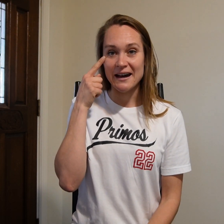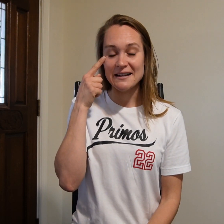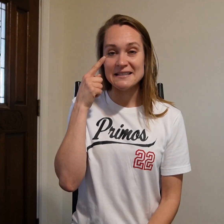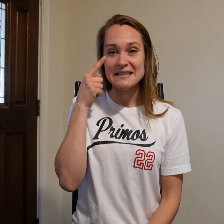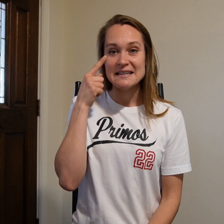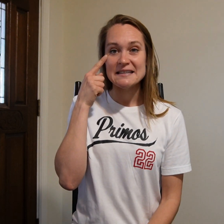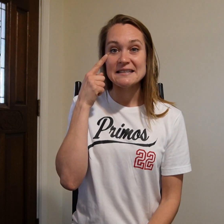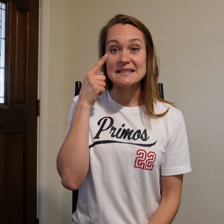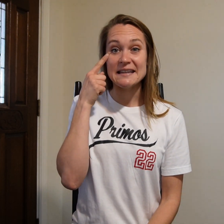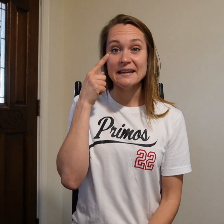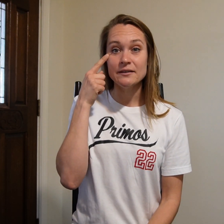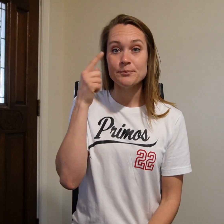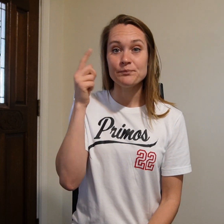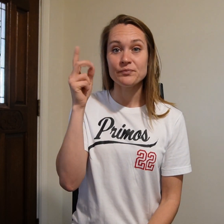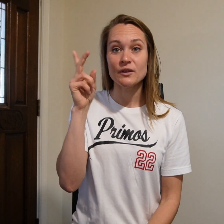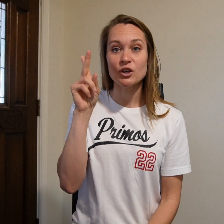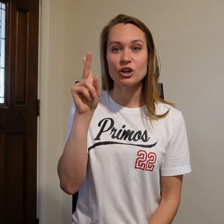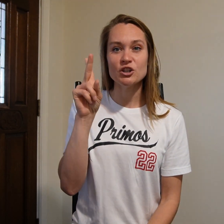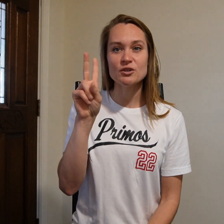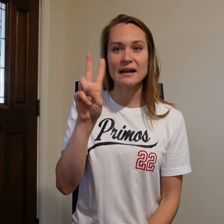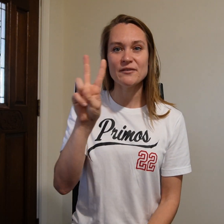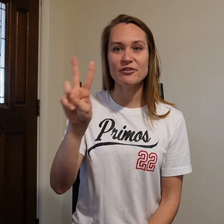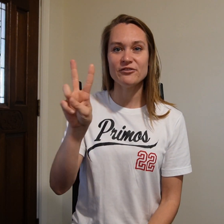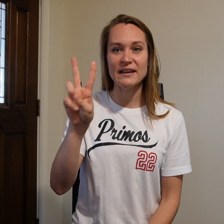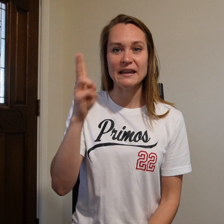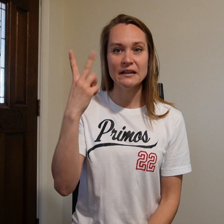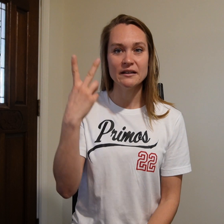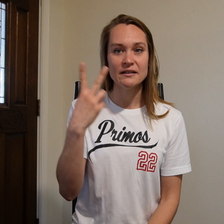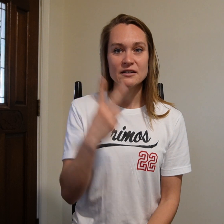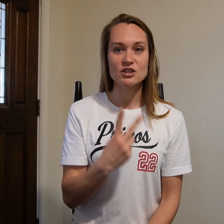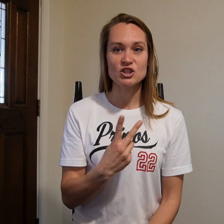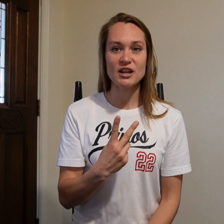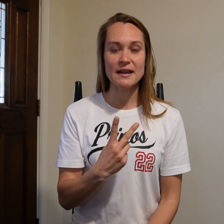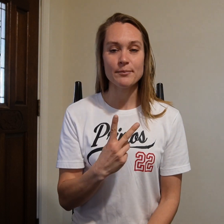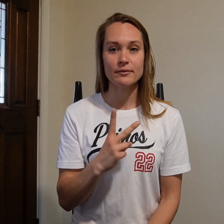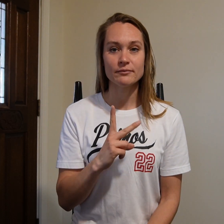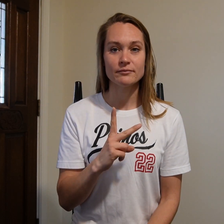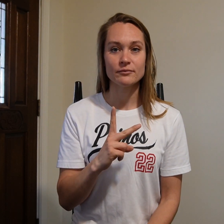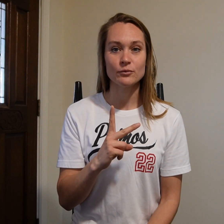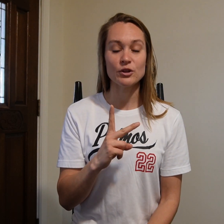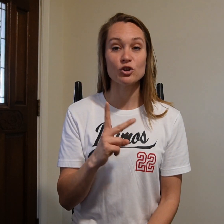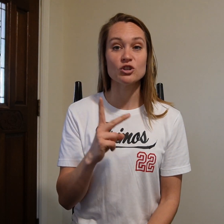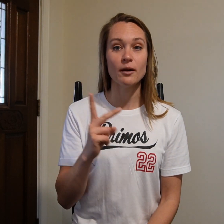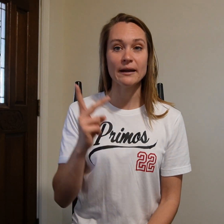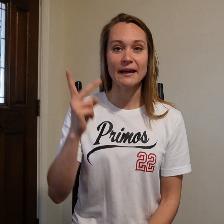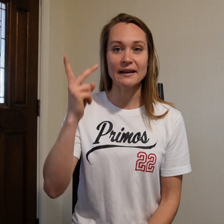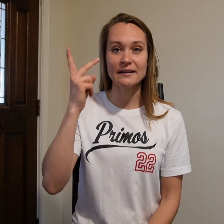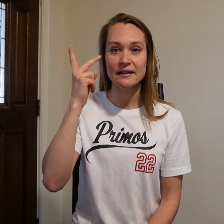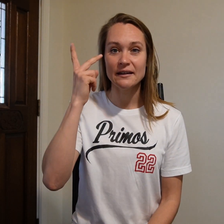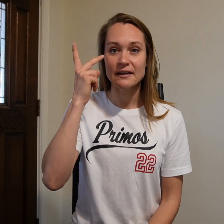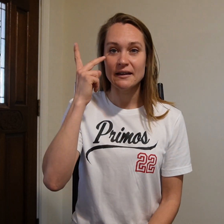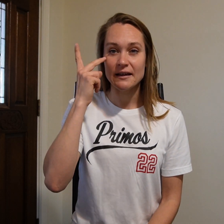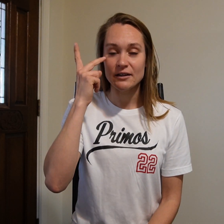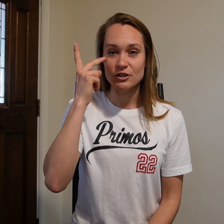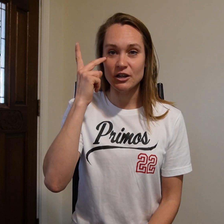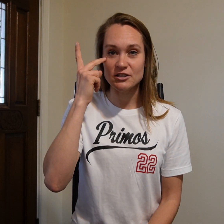eyes see. You're going to do kind of a V shape with your dominant hand. You're going to touch